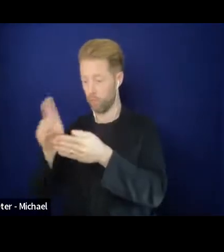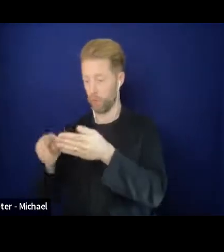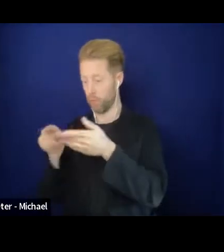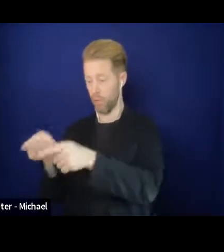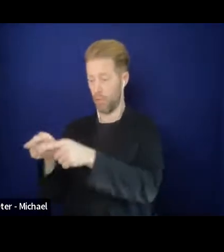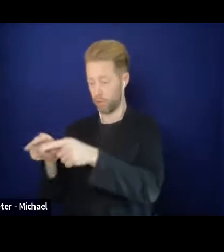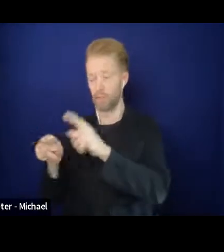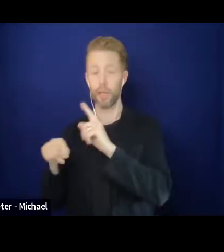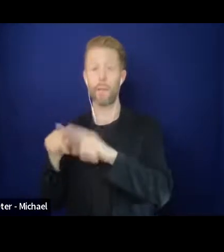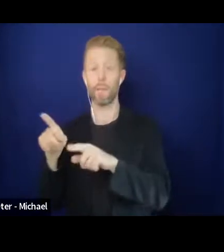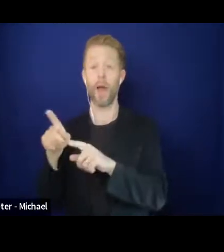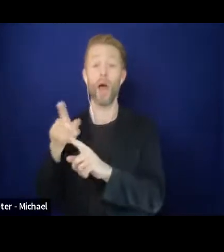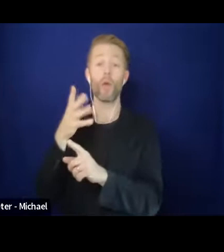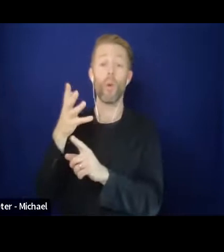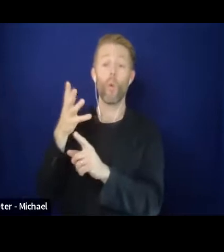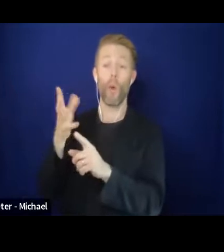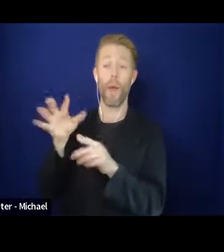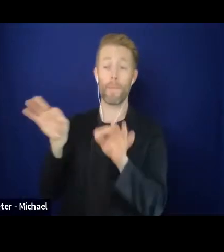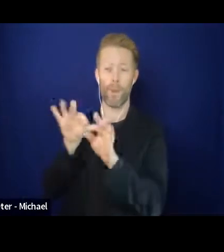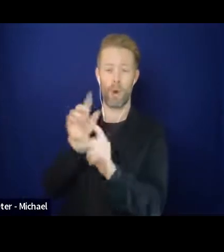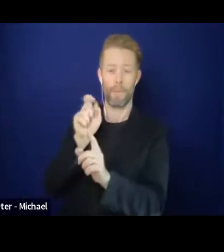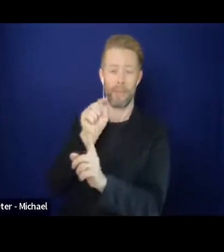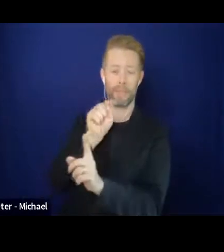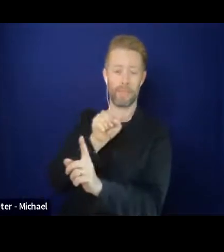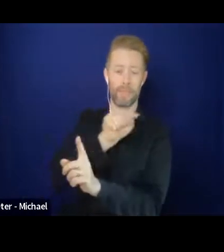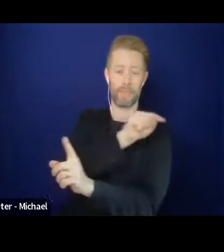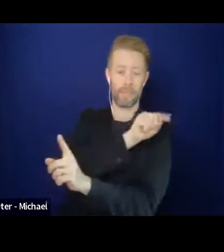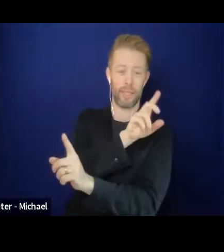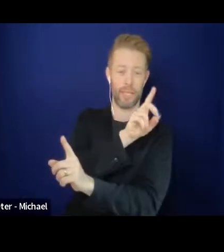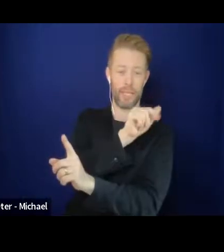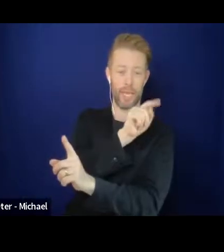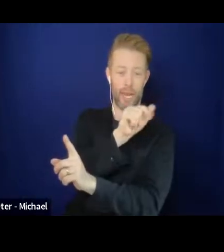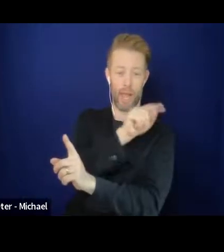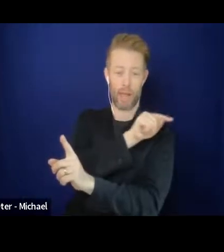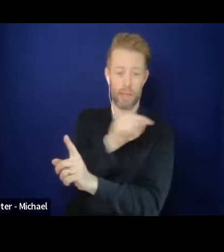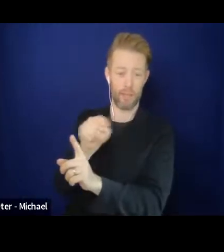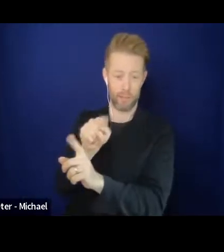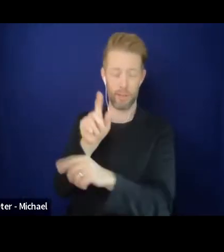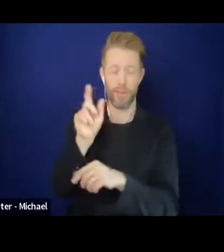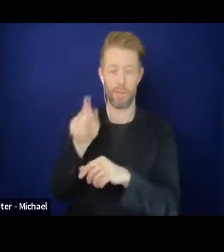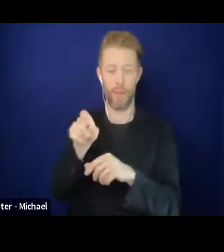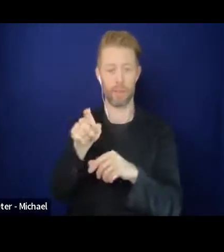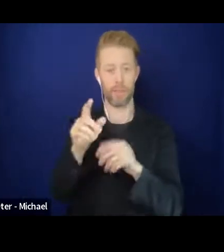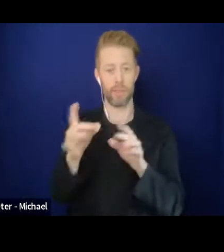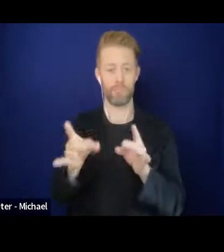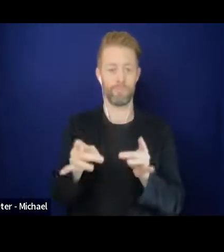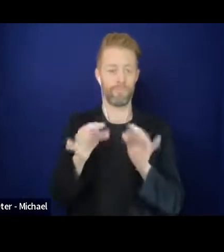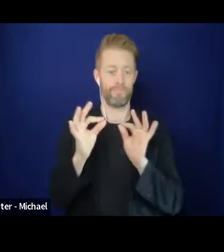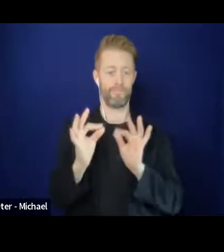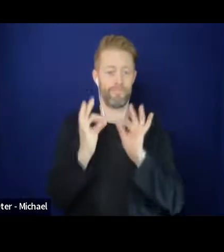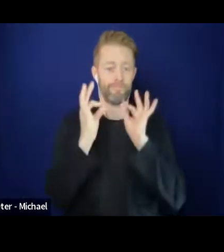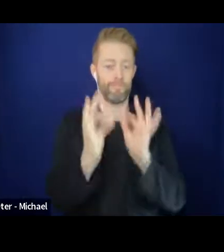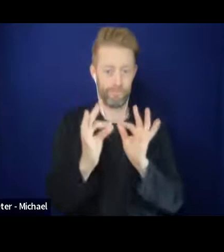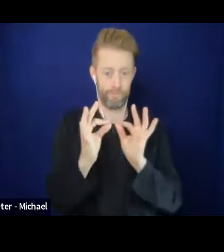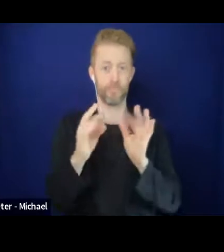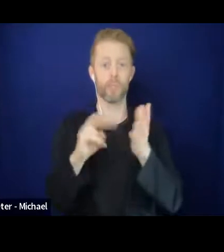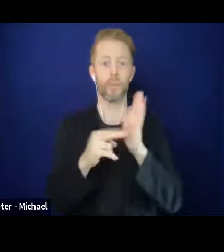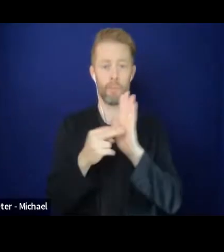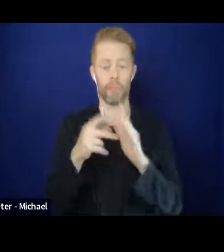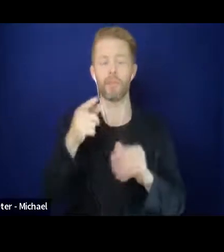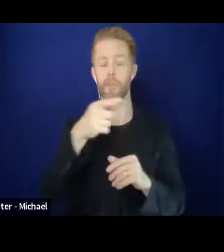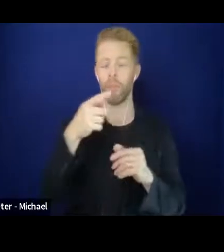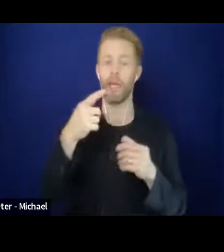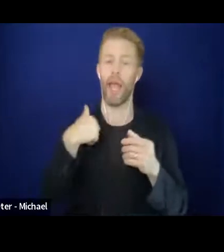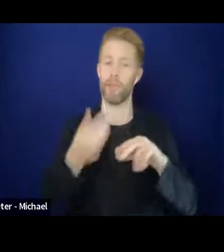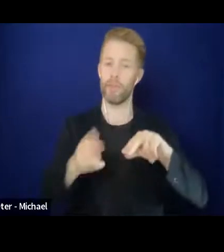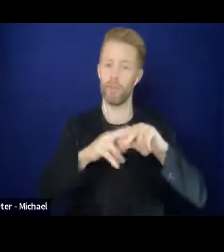input. And so that required them to go back and have extra training with Liberty